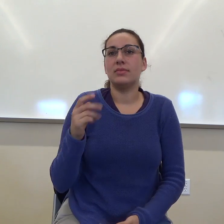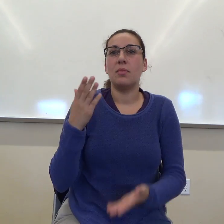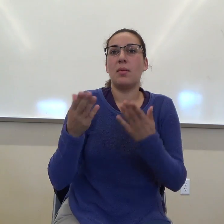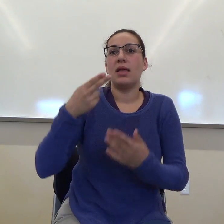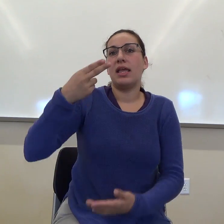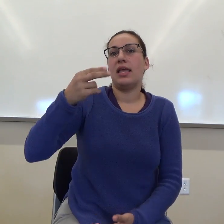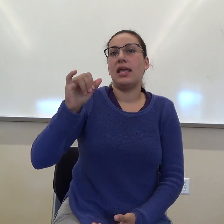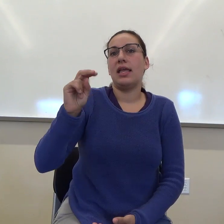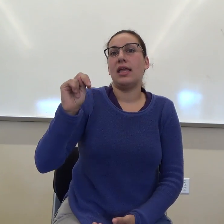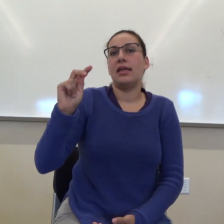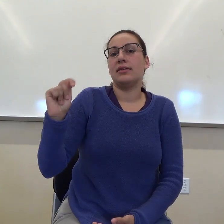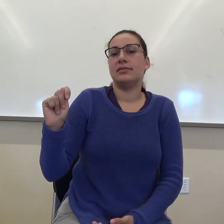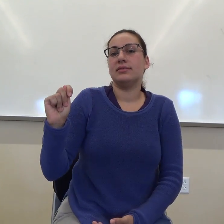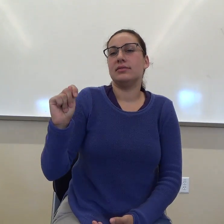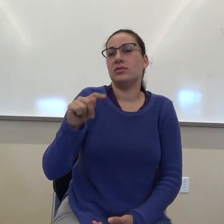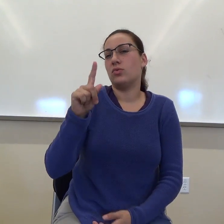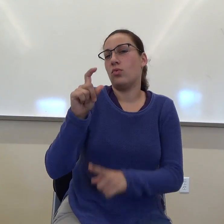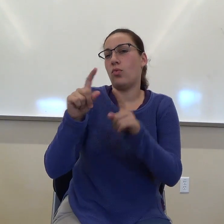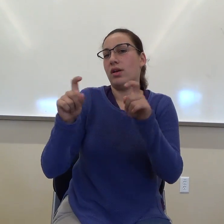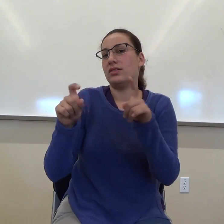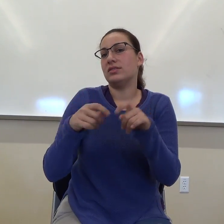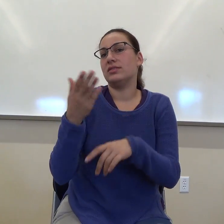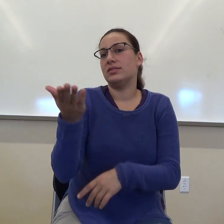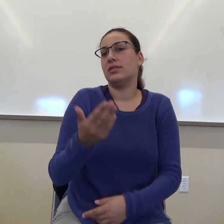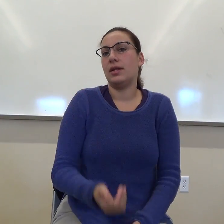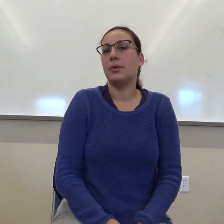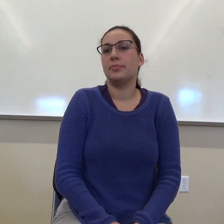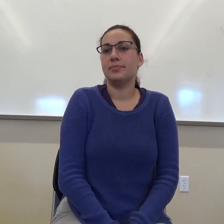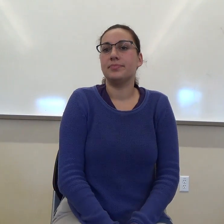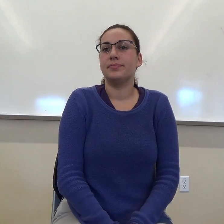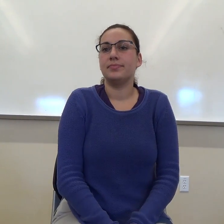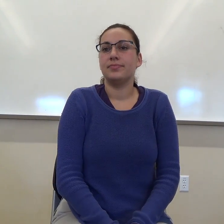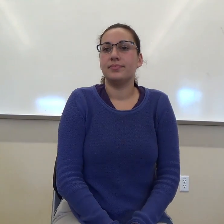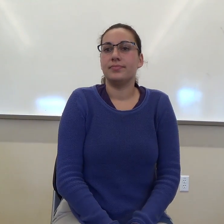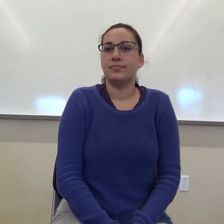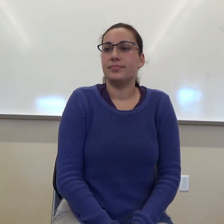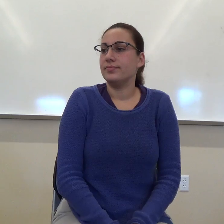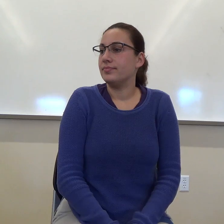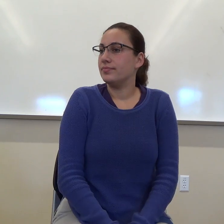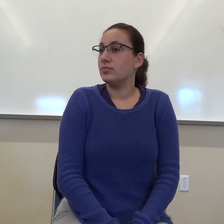in one of the questions in one of the other questions, or there may not.